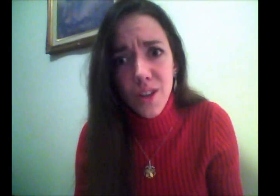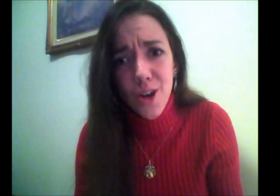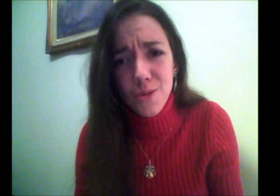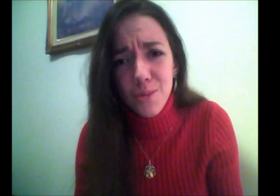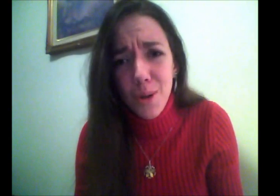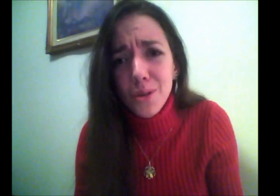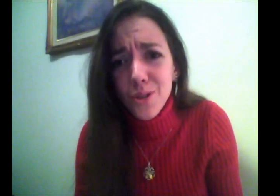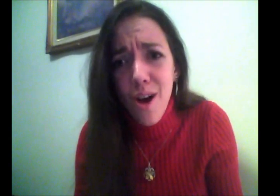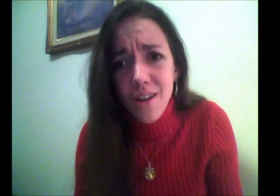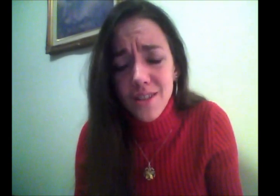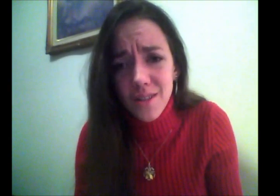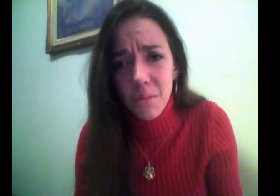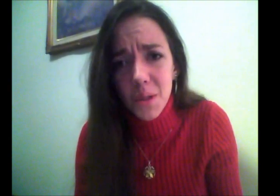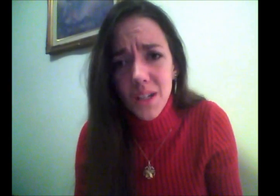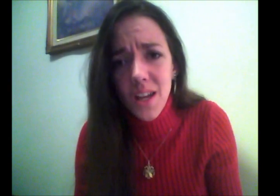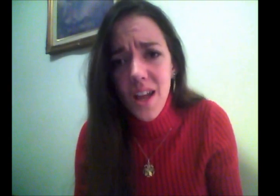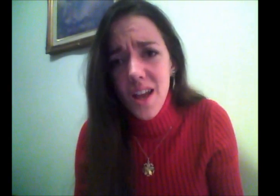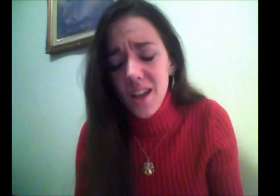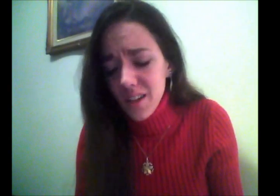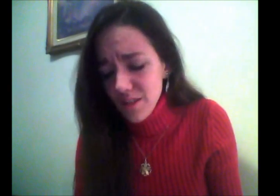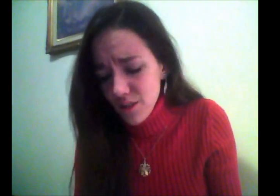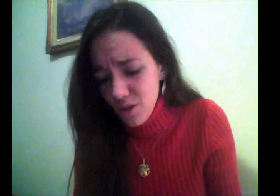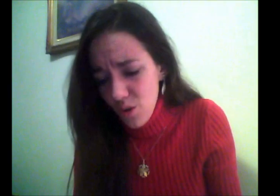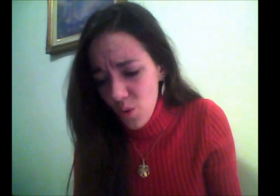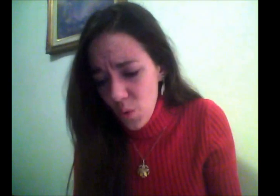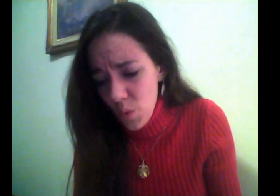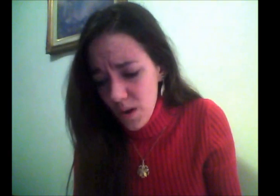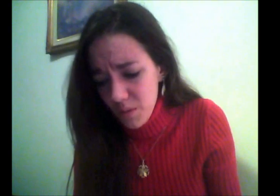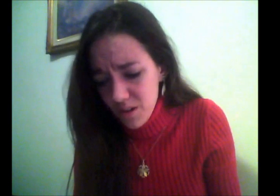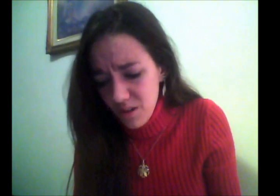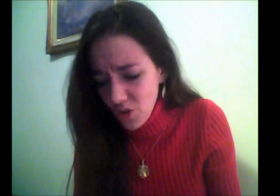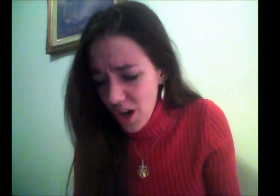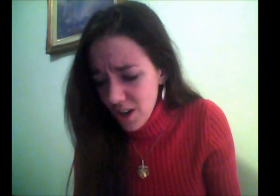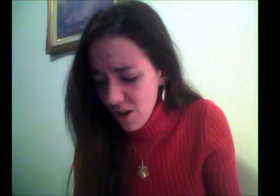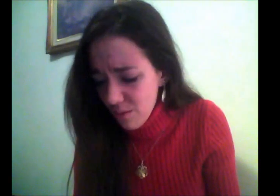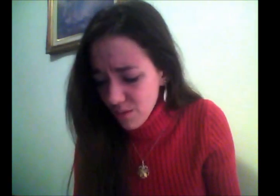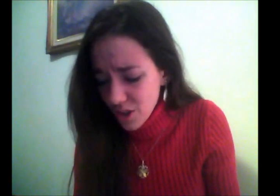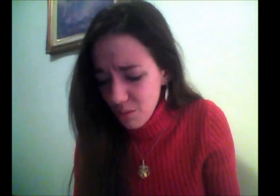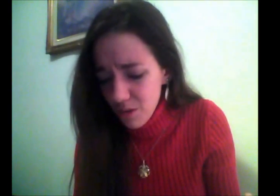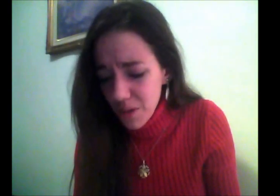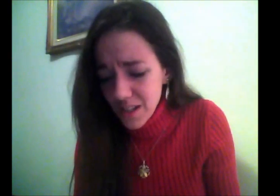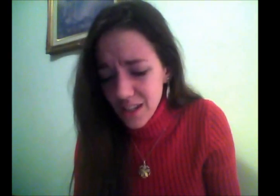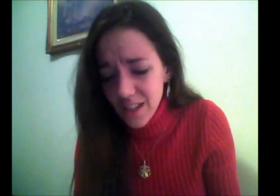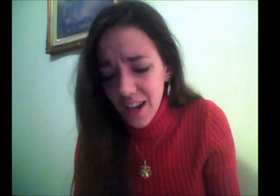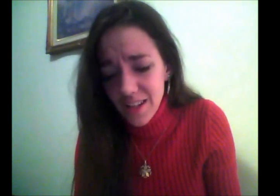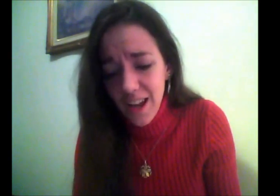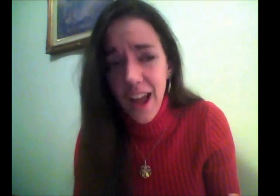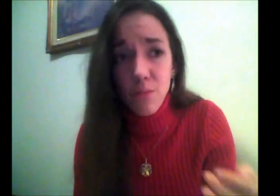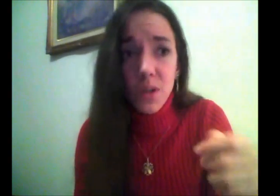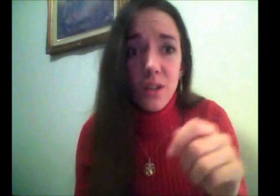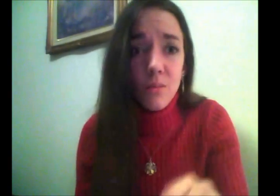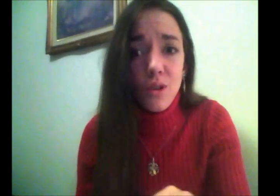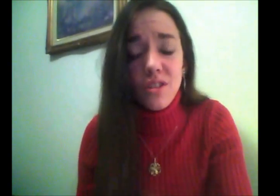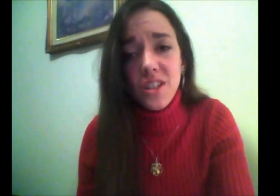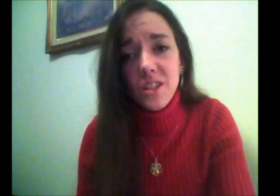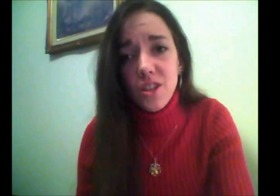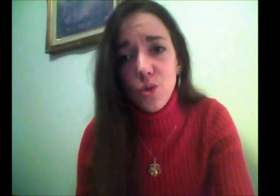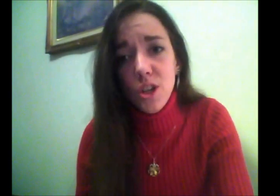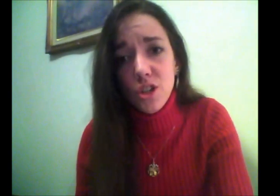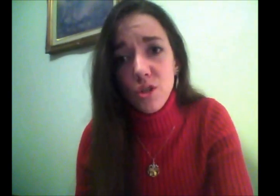helps to be able to talk to somebody. And so I'm going to try and cover some of the basic signs. I have been in emergency situations where